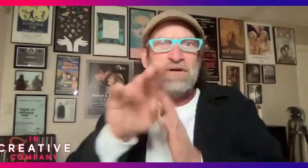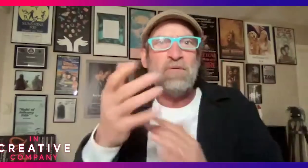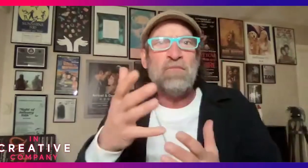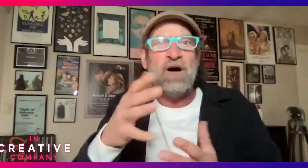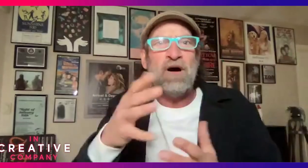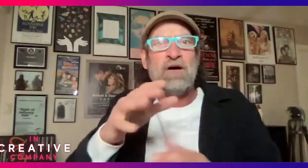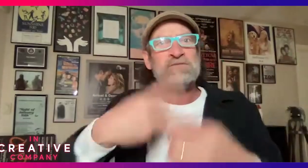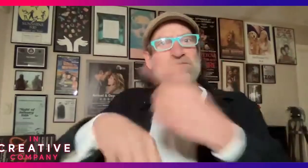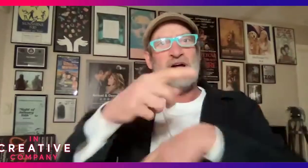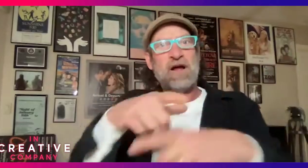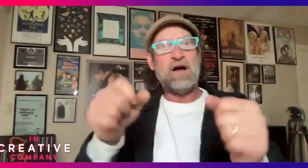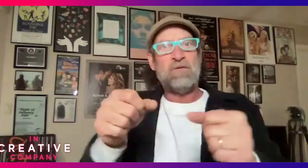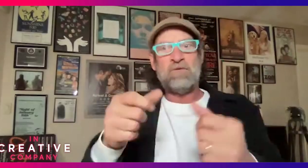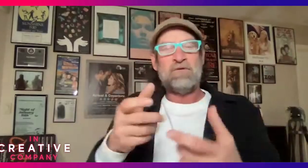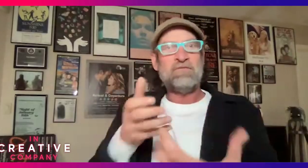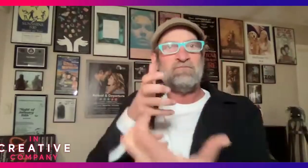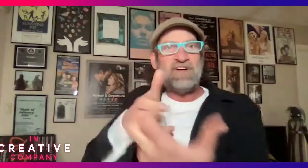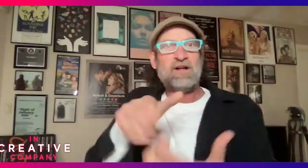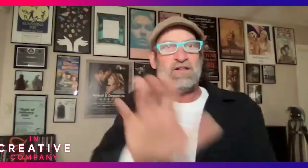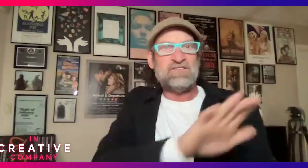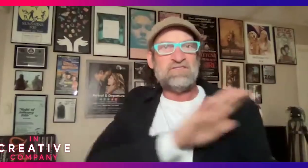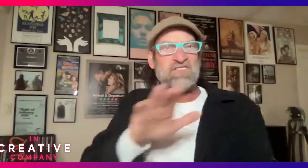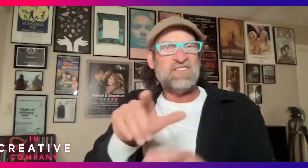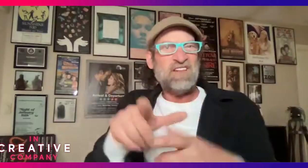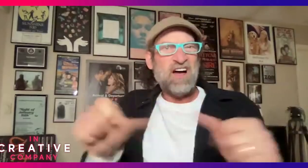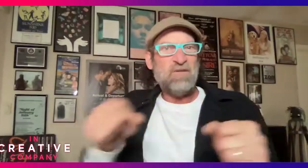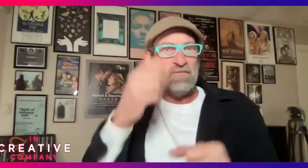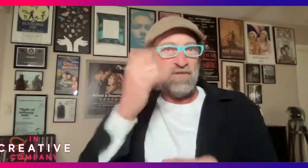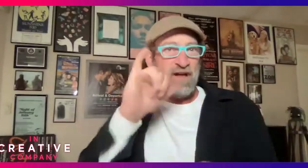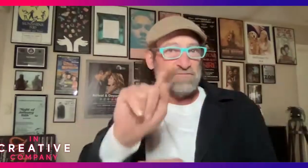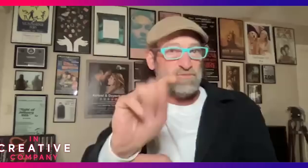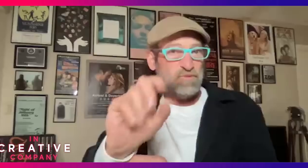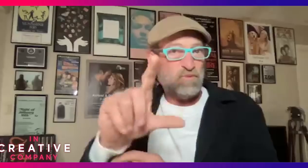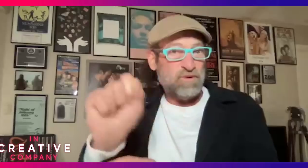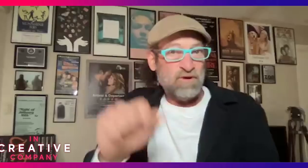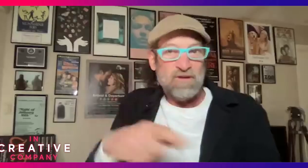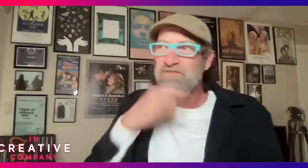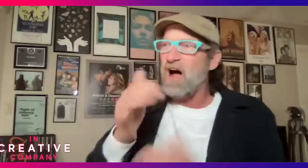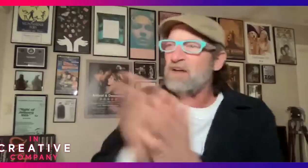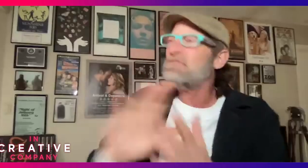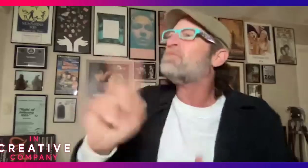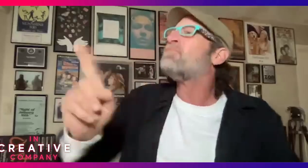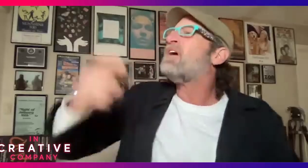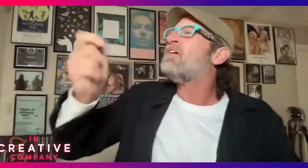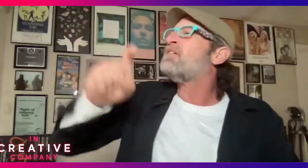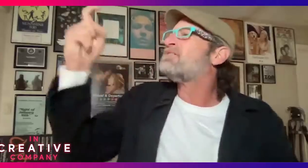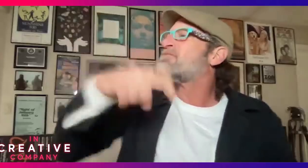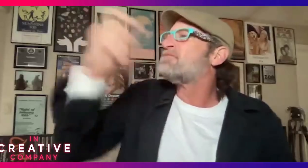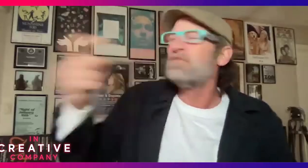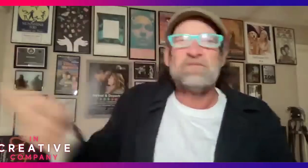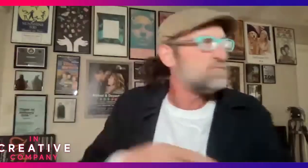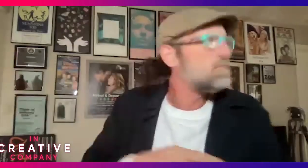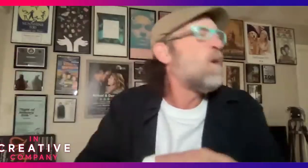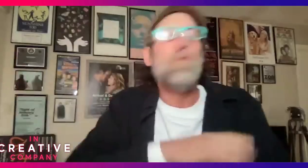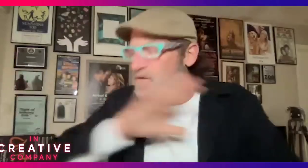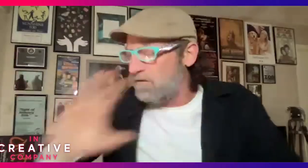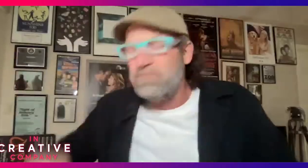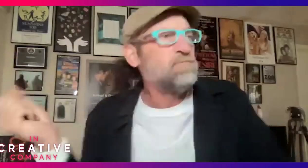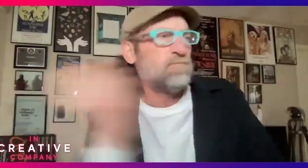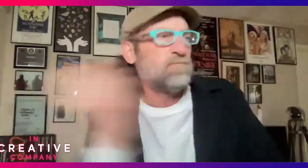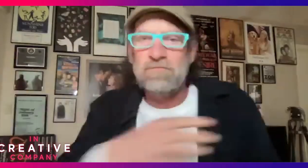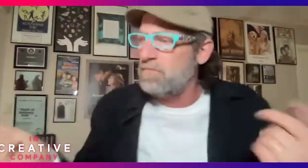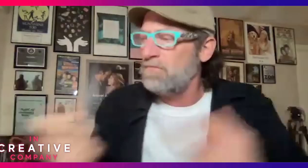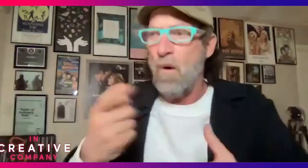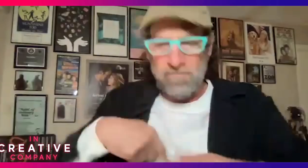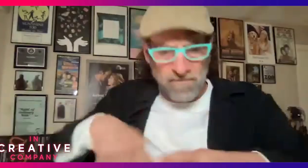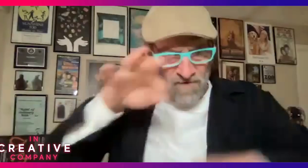was hard to hold them. So we had to develop what type of sign language we would use to fit that fisherman culture and the fisherman